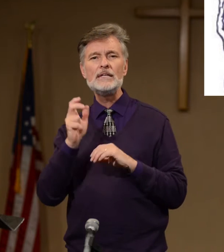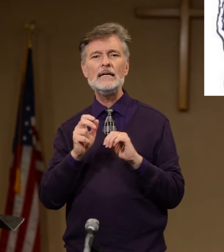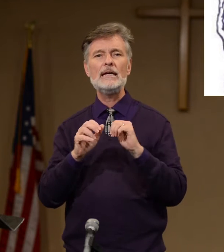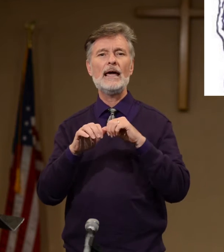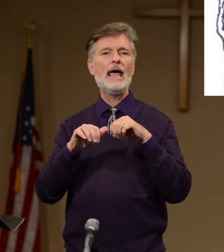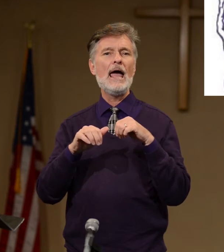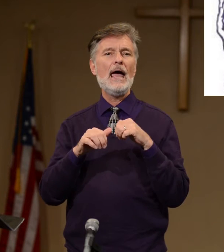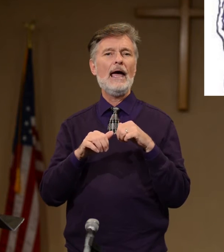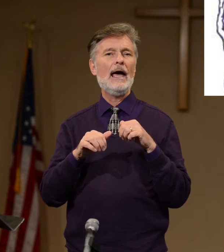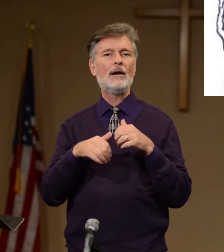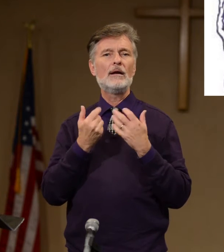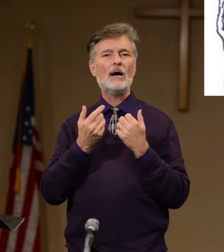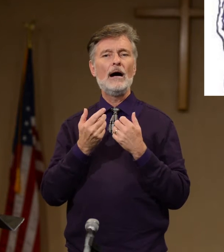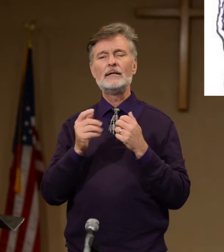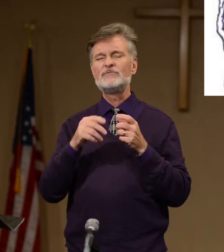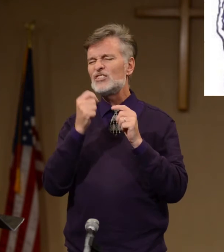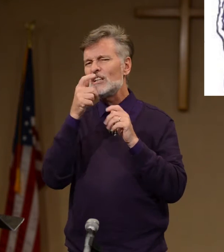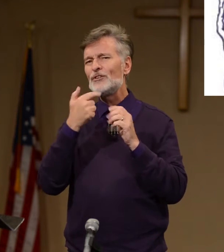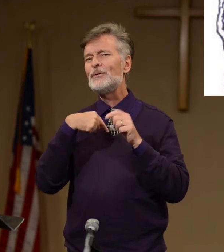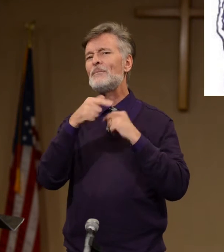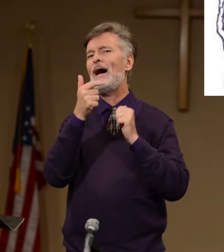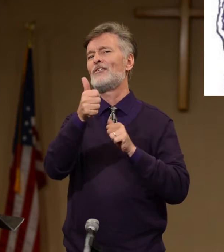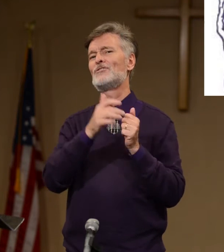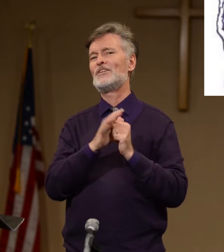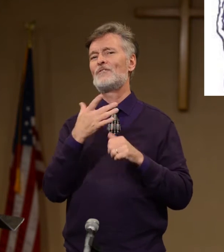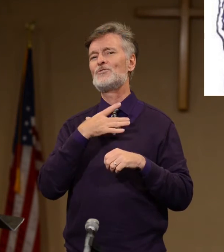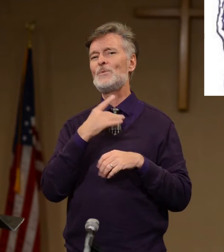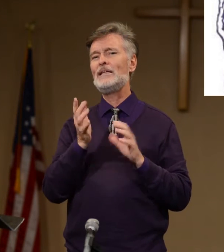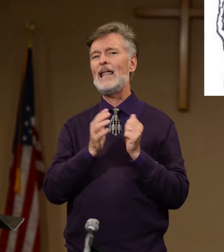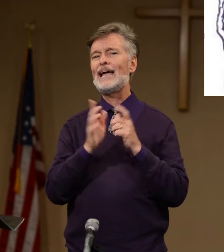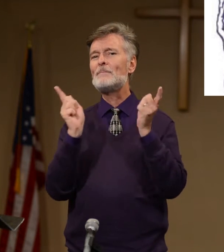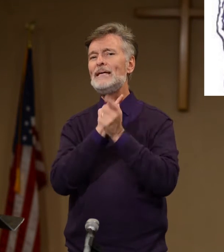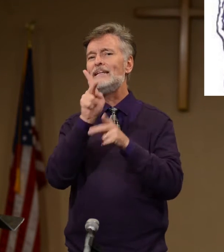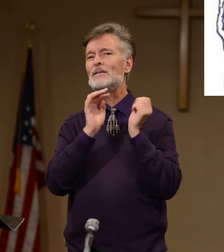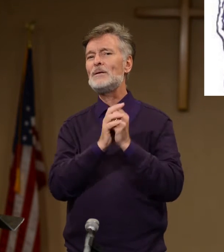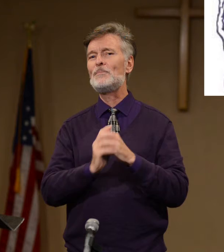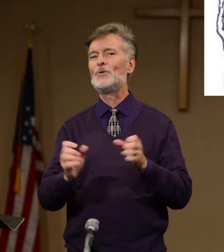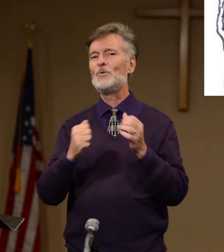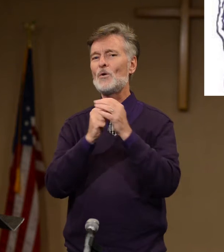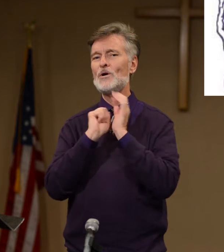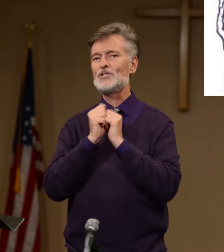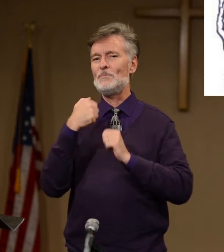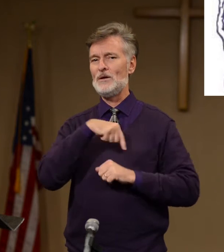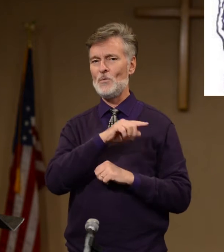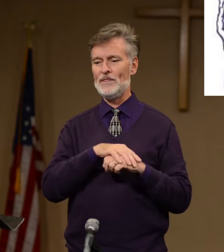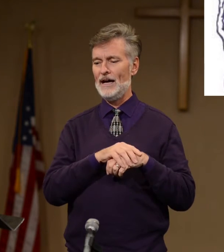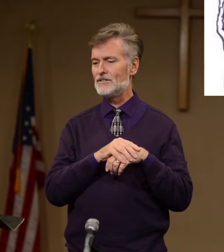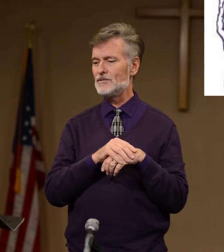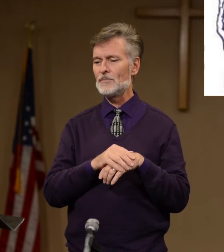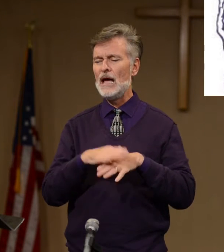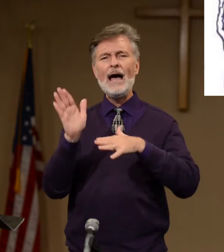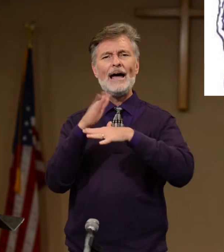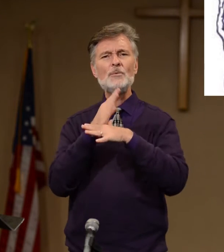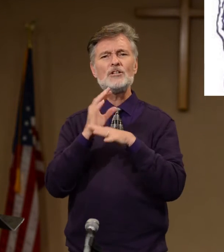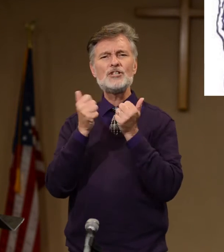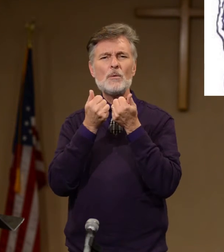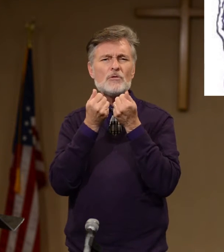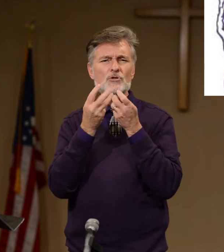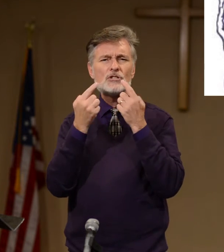listening and just a little bit about yourself, because we like meeting the people who are worshiping with us. I do want to share with you just a